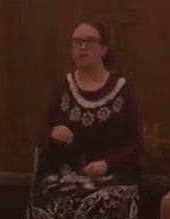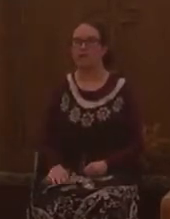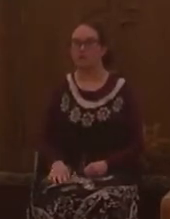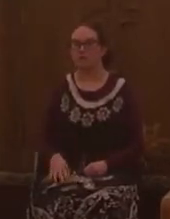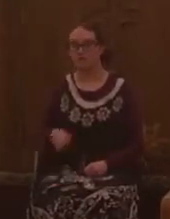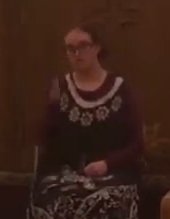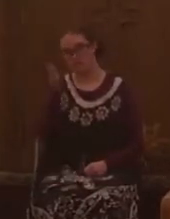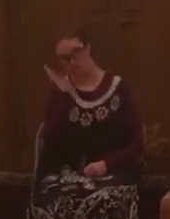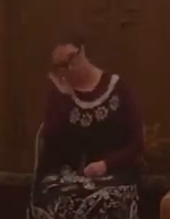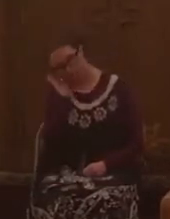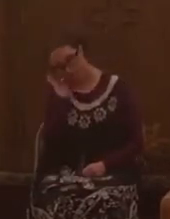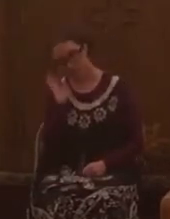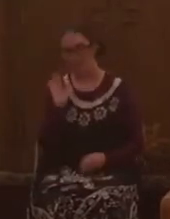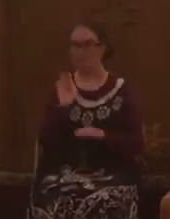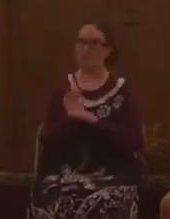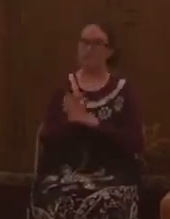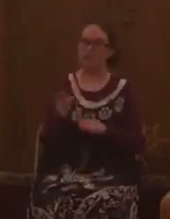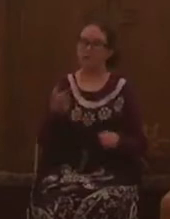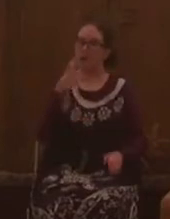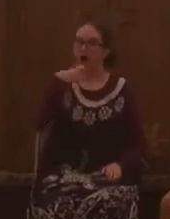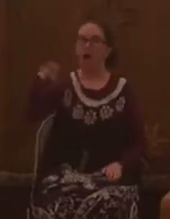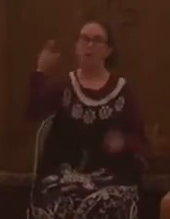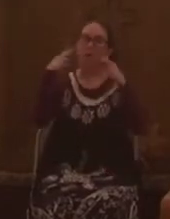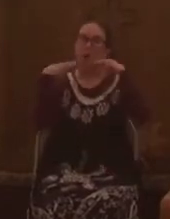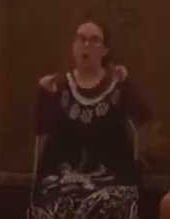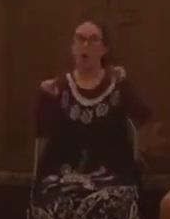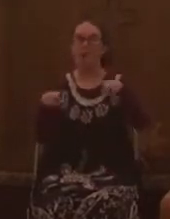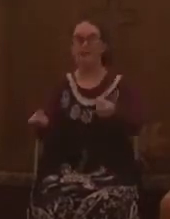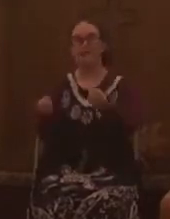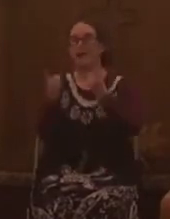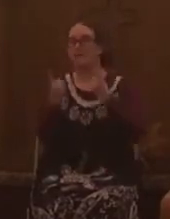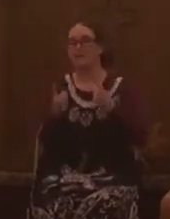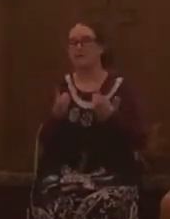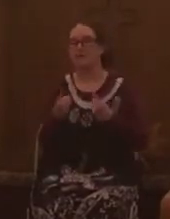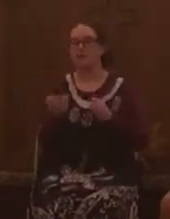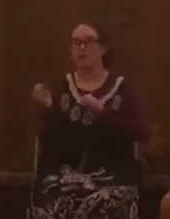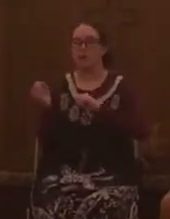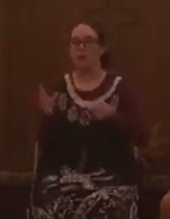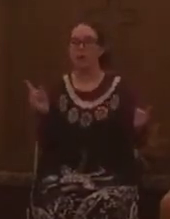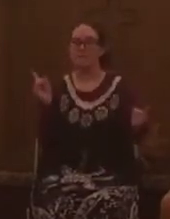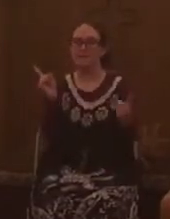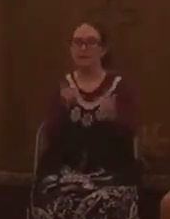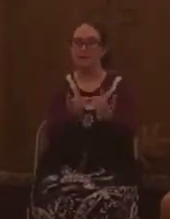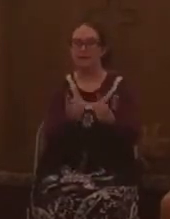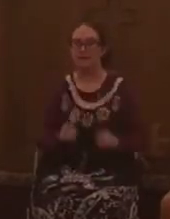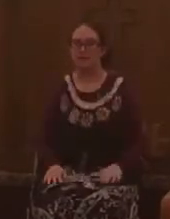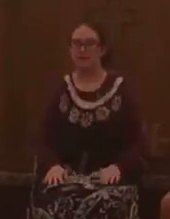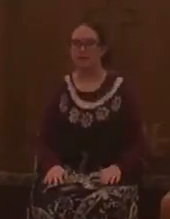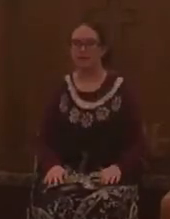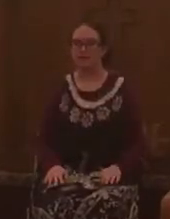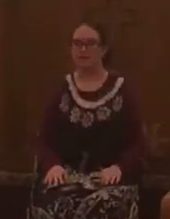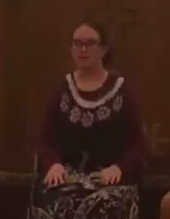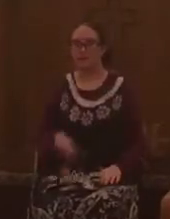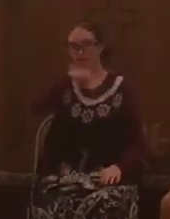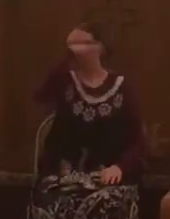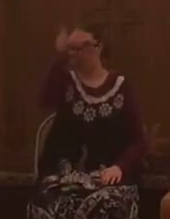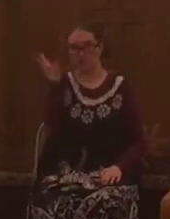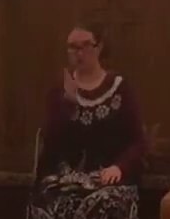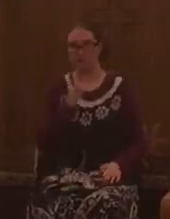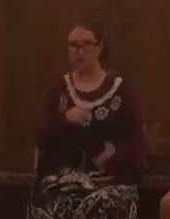were wise, 5 were foolish. They were foolish, took their lamps, and took no oil with them. But the wise took oil in their vessels with